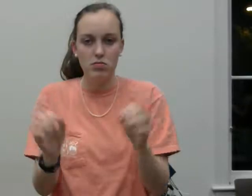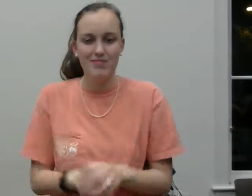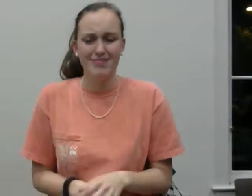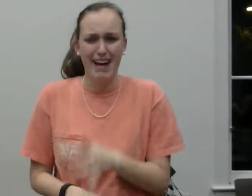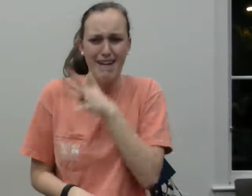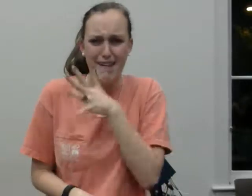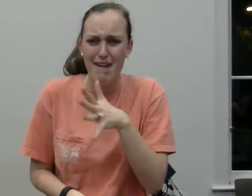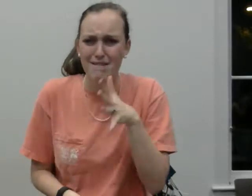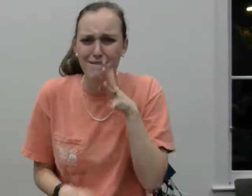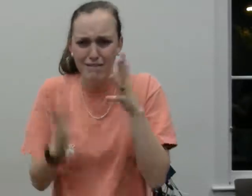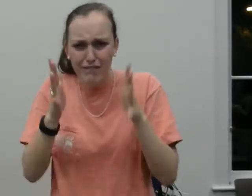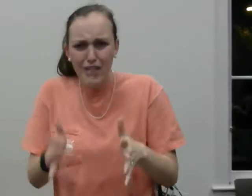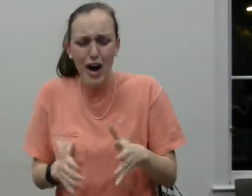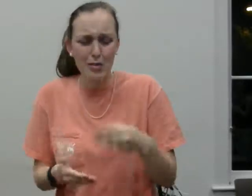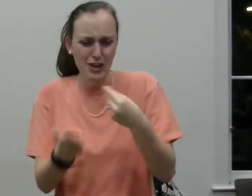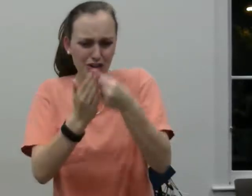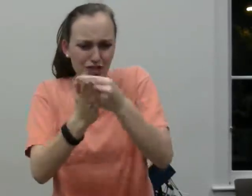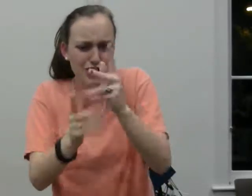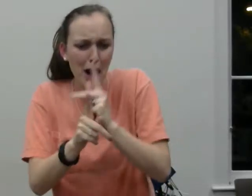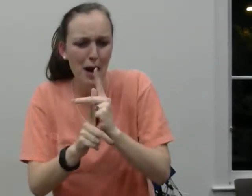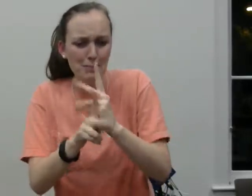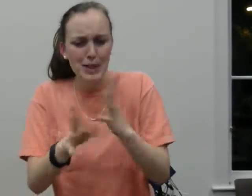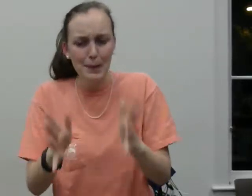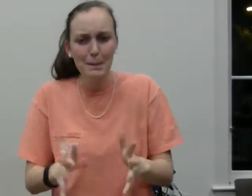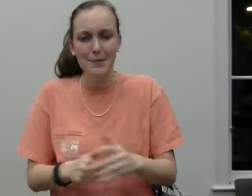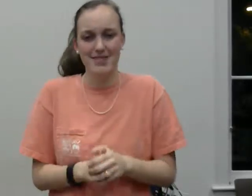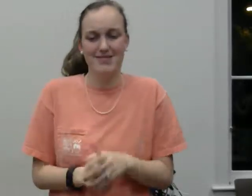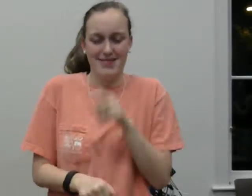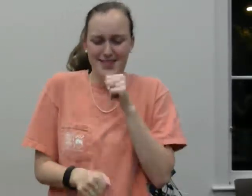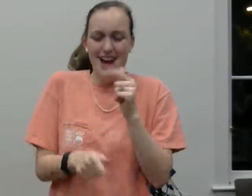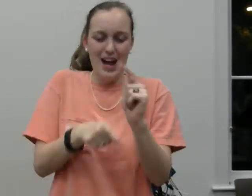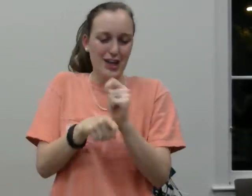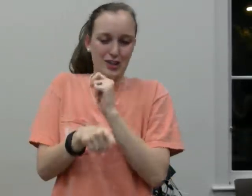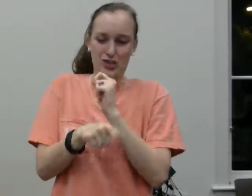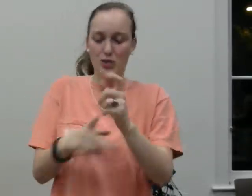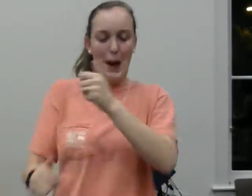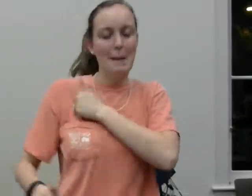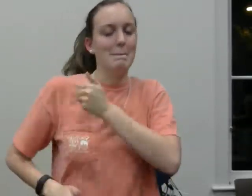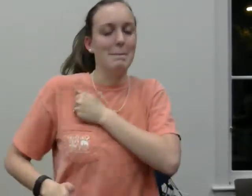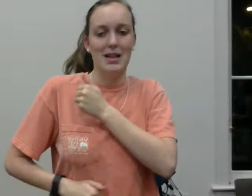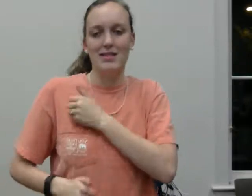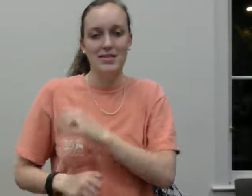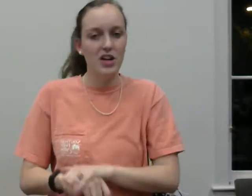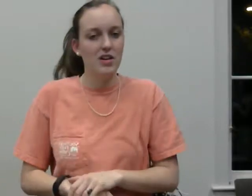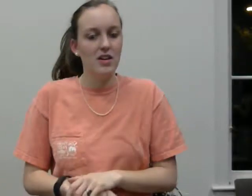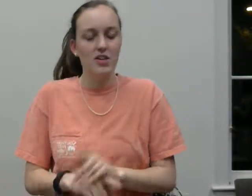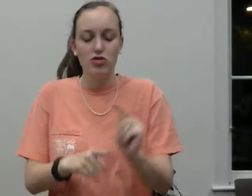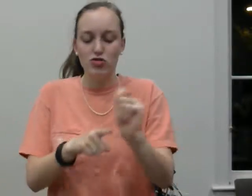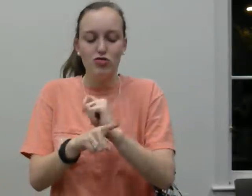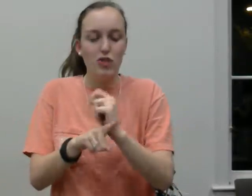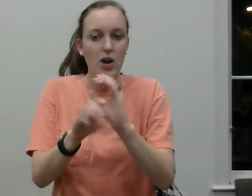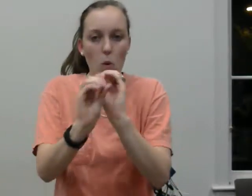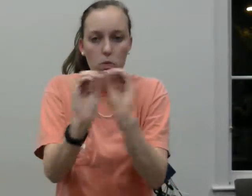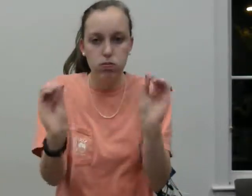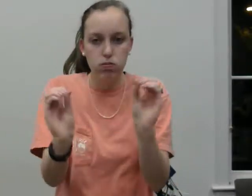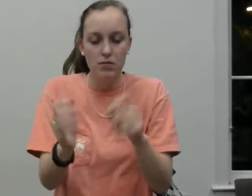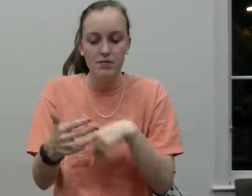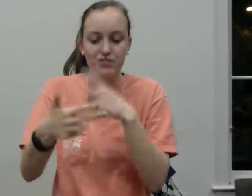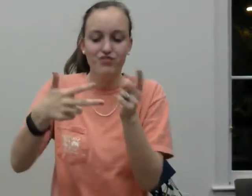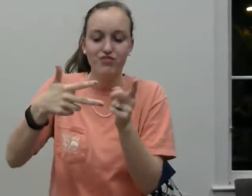were merchants. They were shopkeepers. They were not trained military soldiers. They had no formal training. A second weakness is that they were